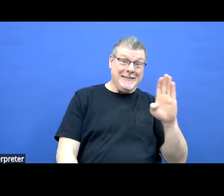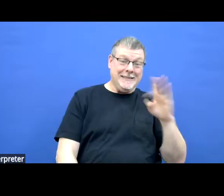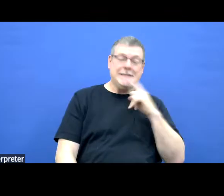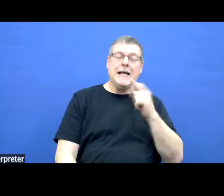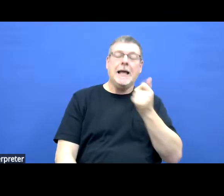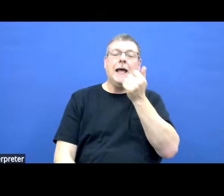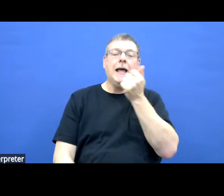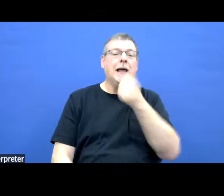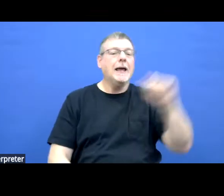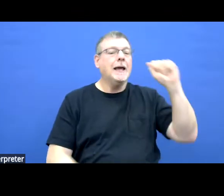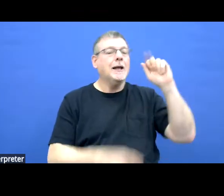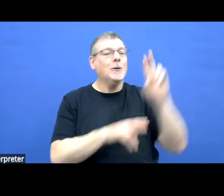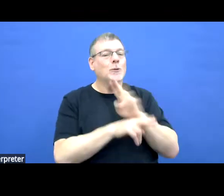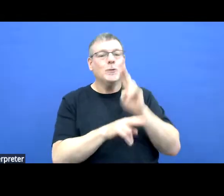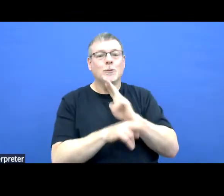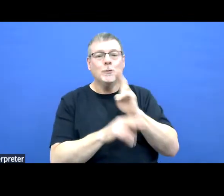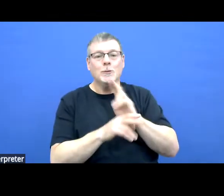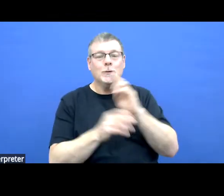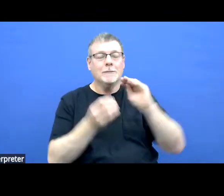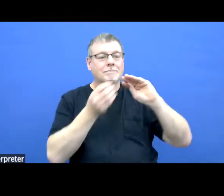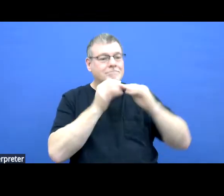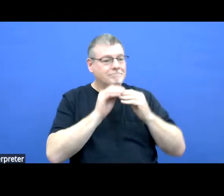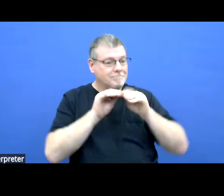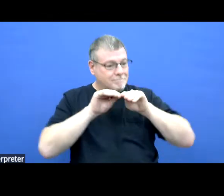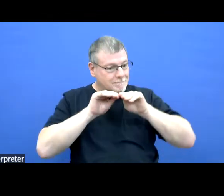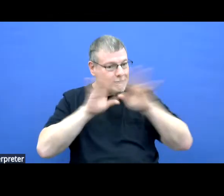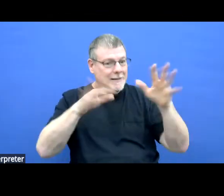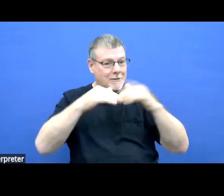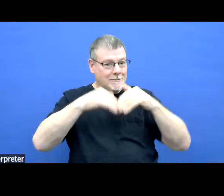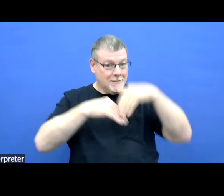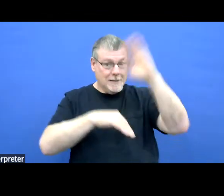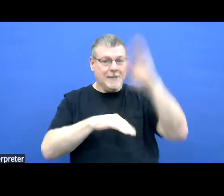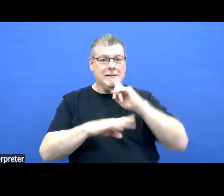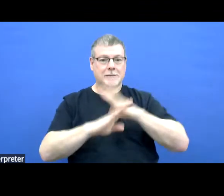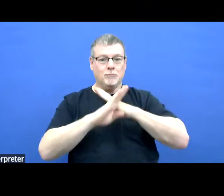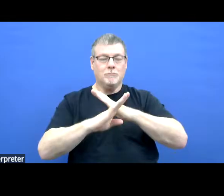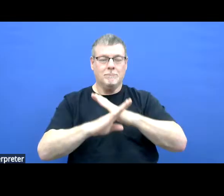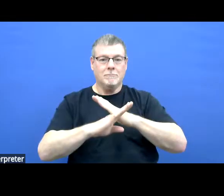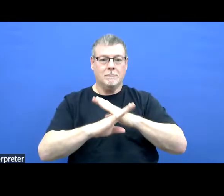any use not specifically enumerated herein above is prohibited.